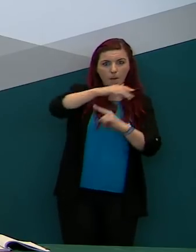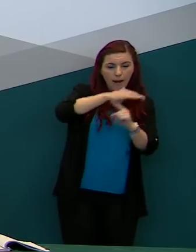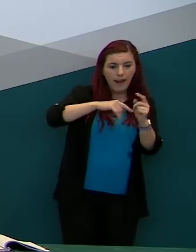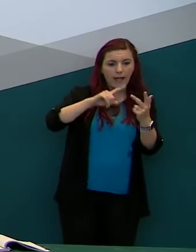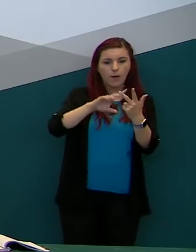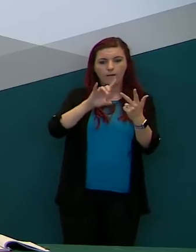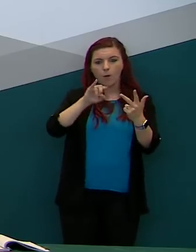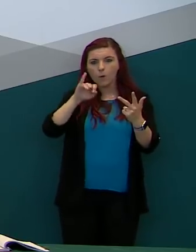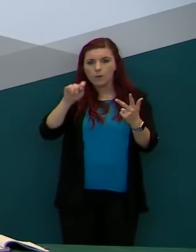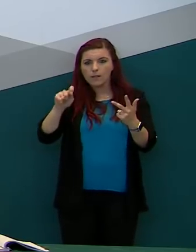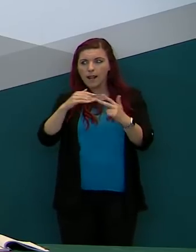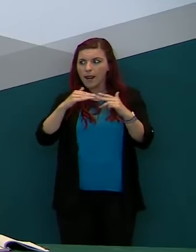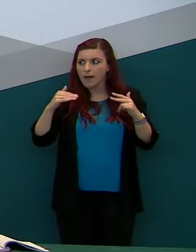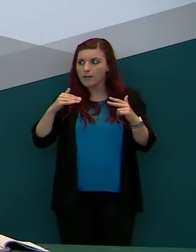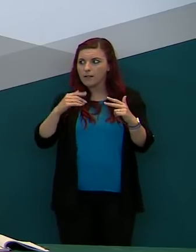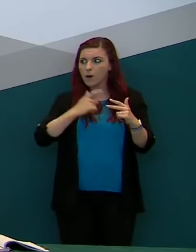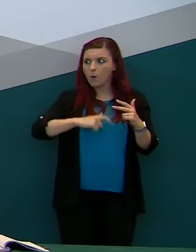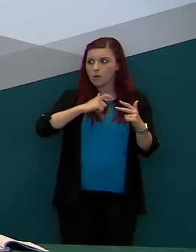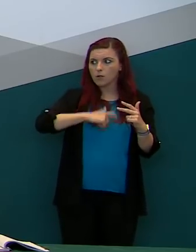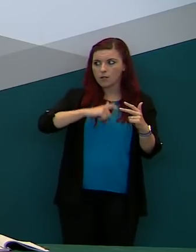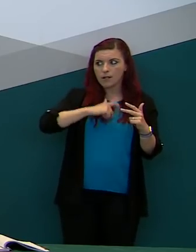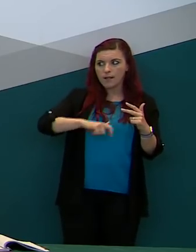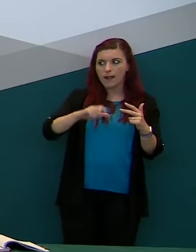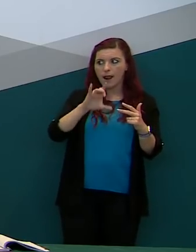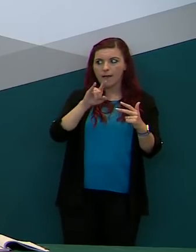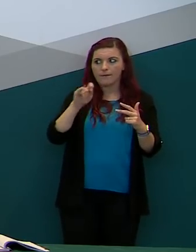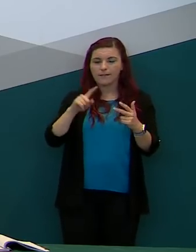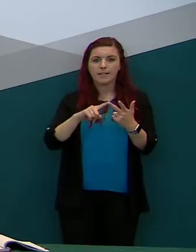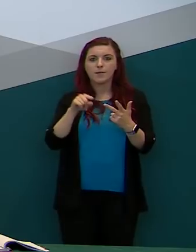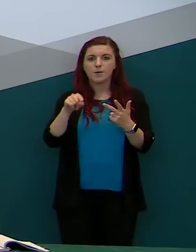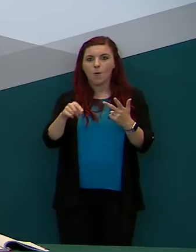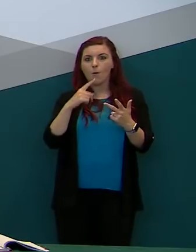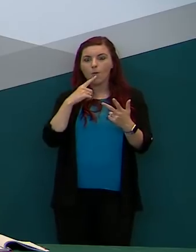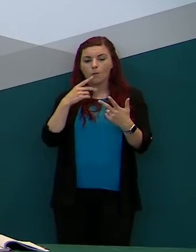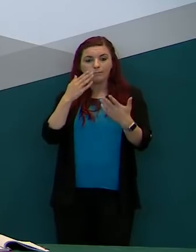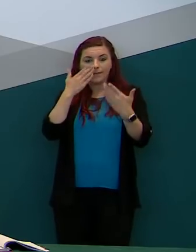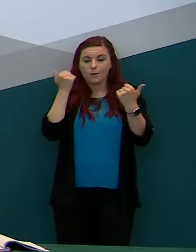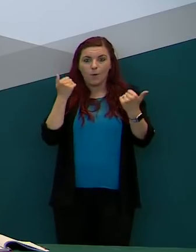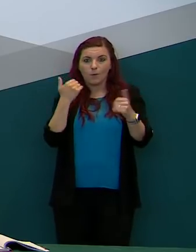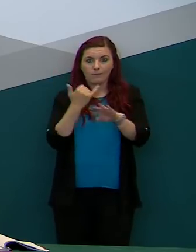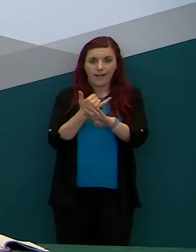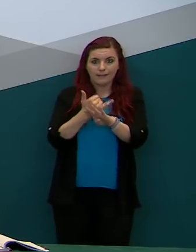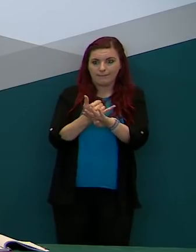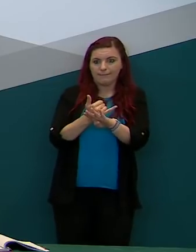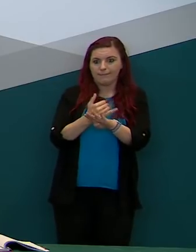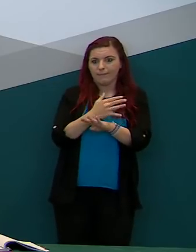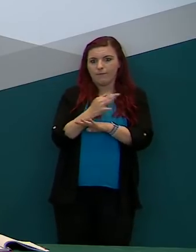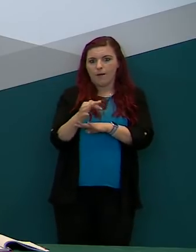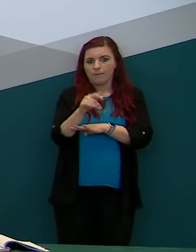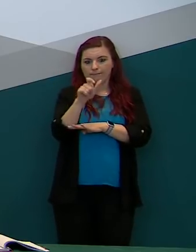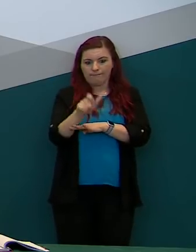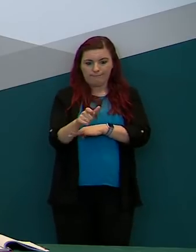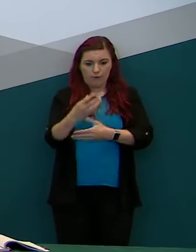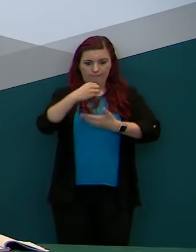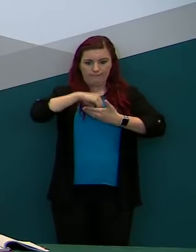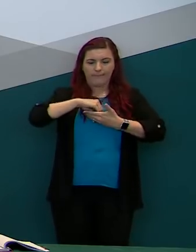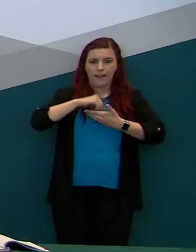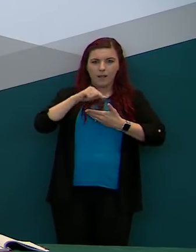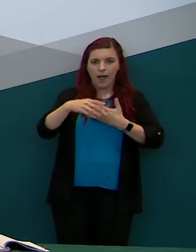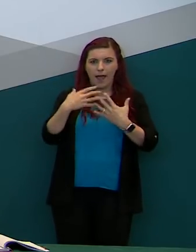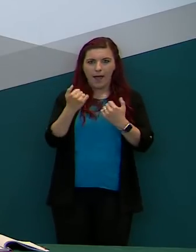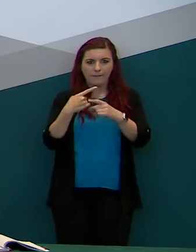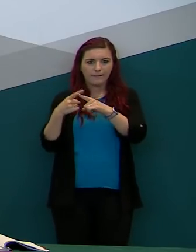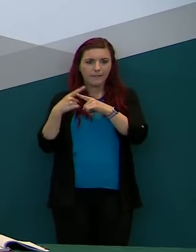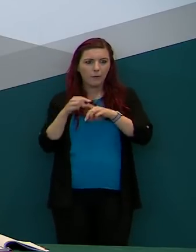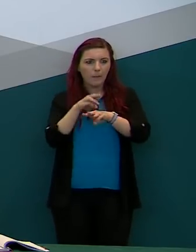so we still don't know why influenza, for example, is seasonal, definitively. The speculation, so from a host perspective, there's theories around vitamin D and sort